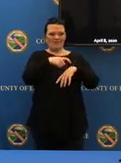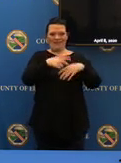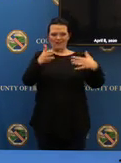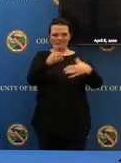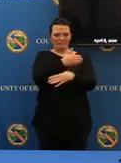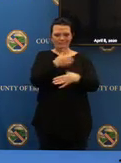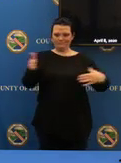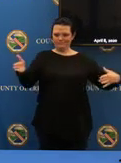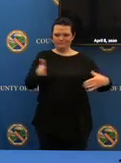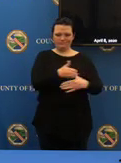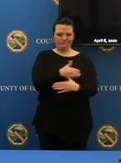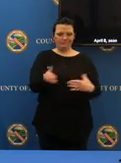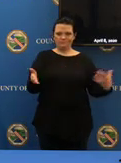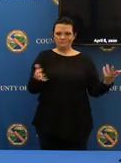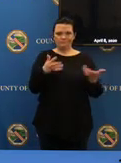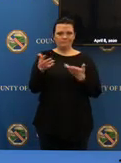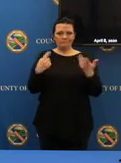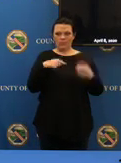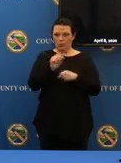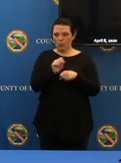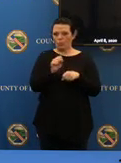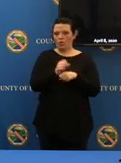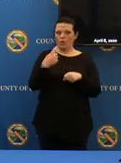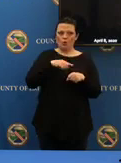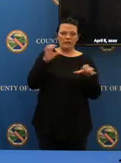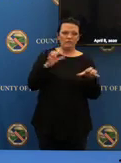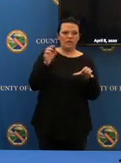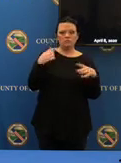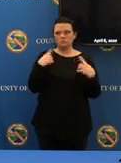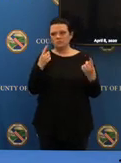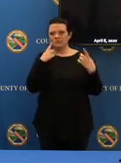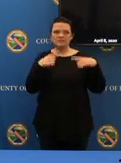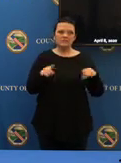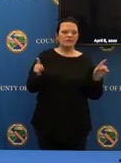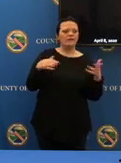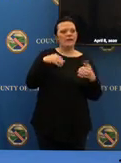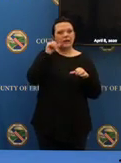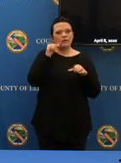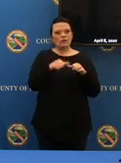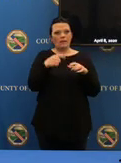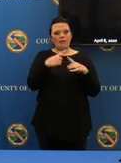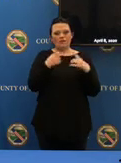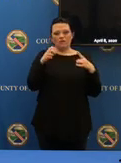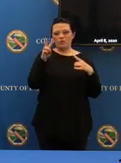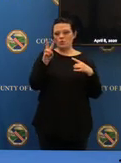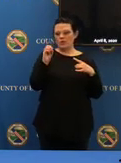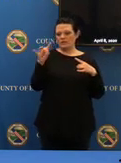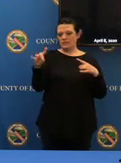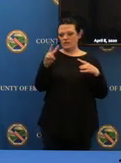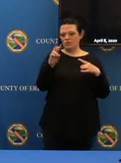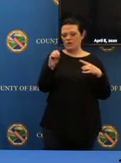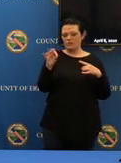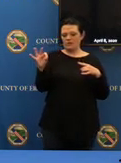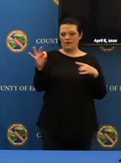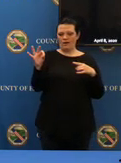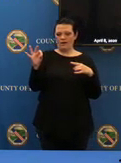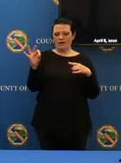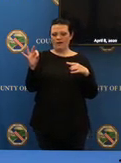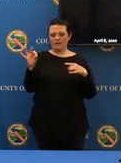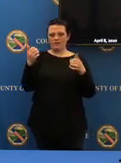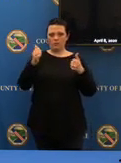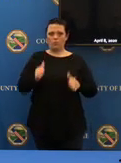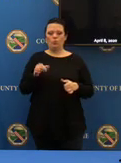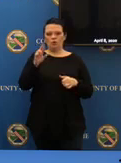say the task force and the work we've done has been successful. I remember coming out of the 2008-2009 recession, it took